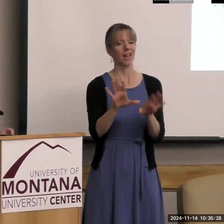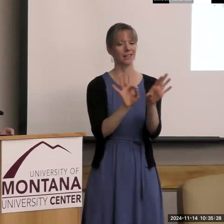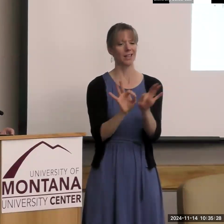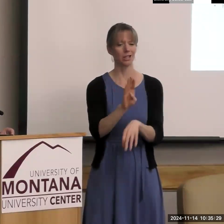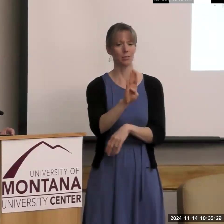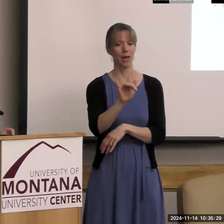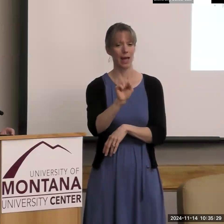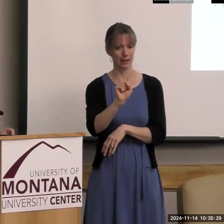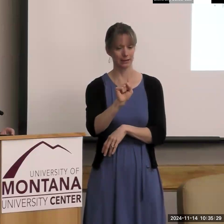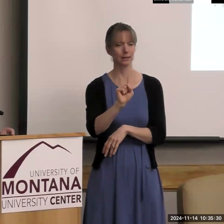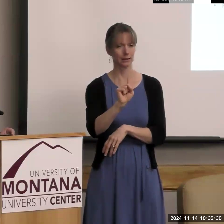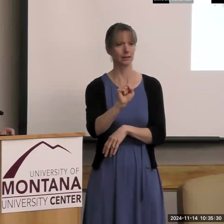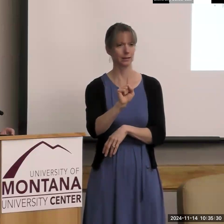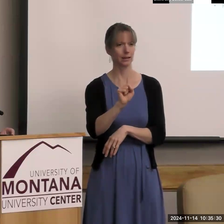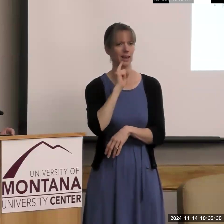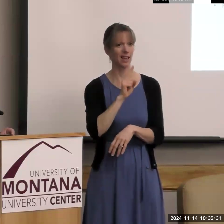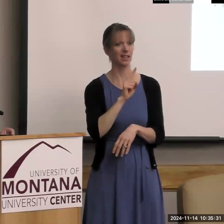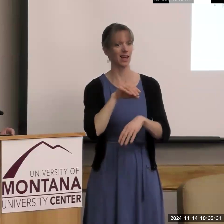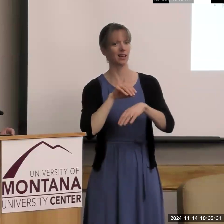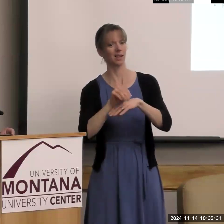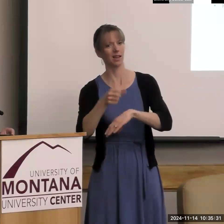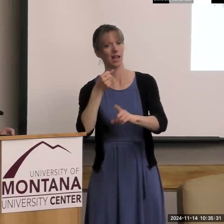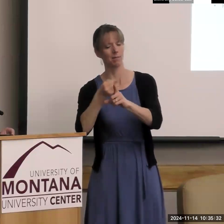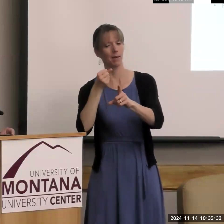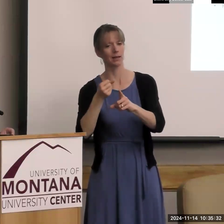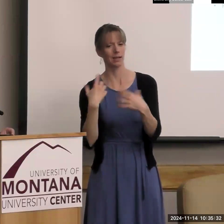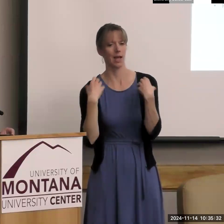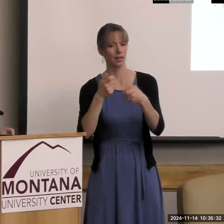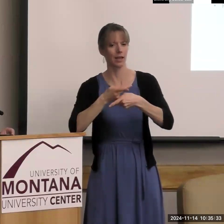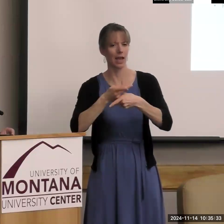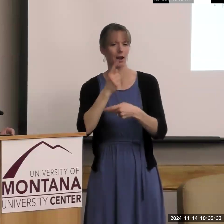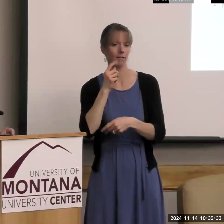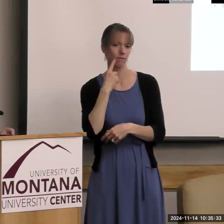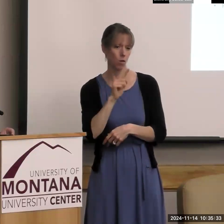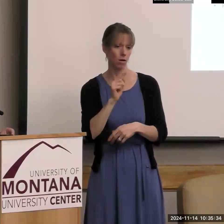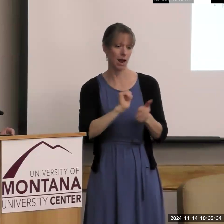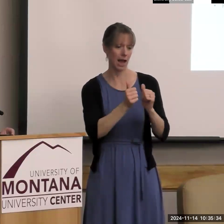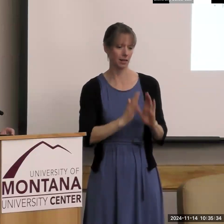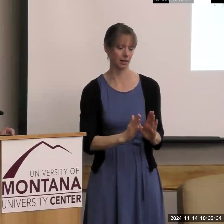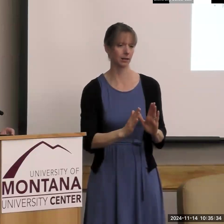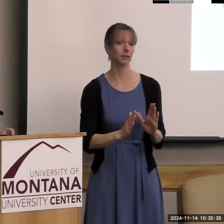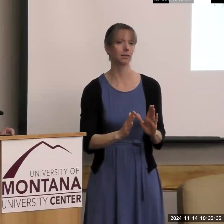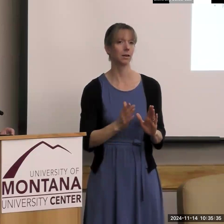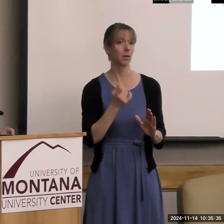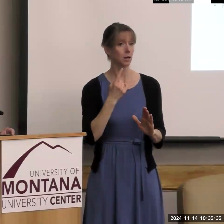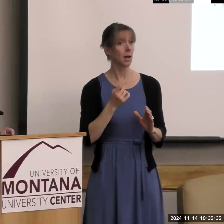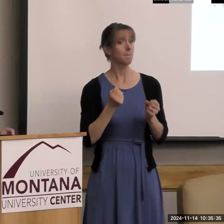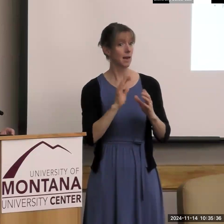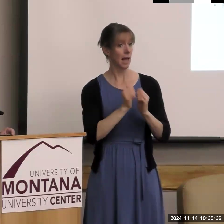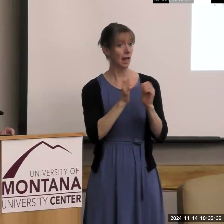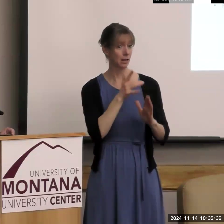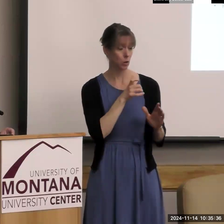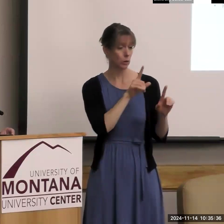rolls over into access to health care for athletes as well. That said, a lot of our athletes that do get